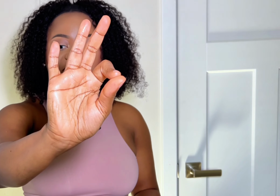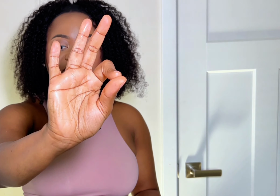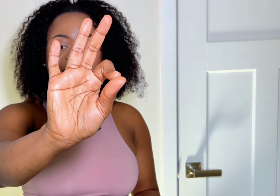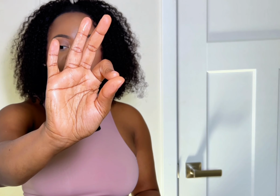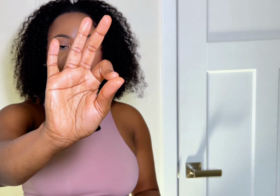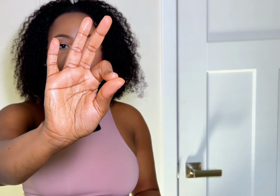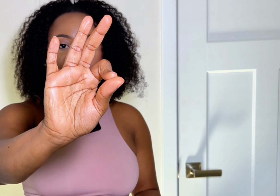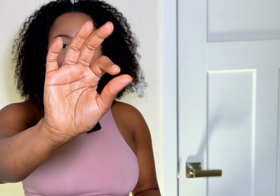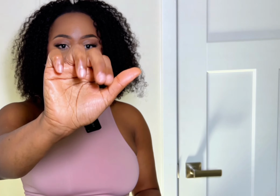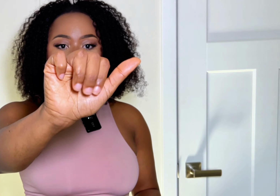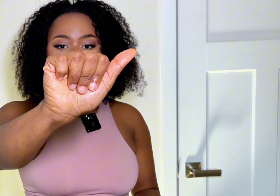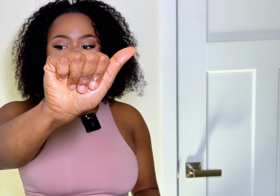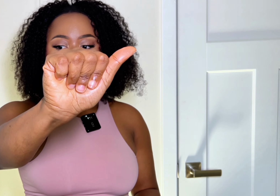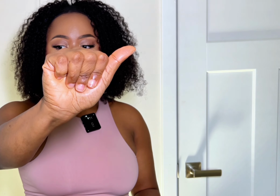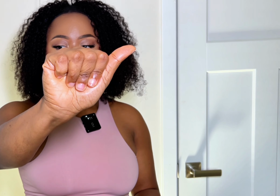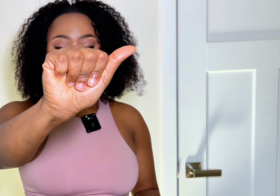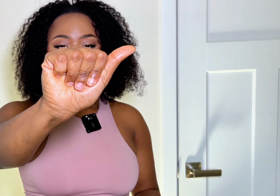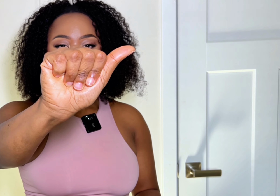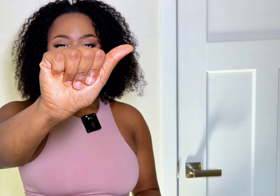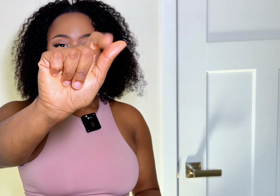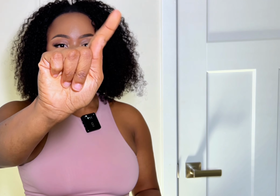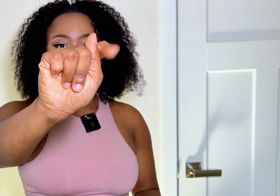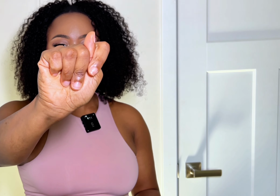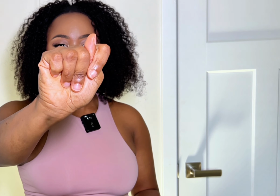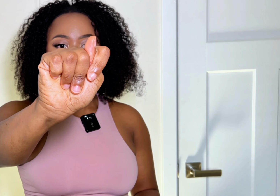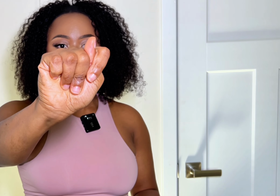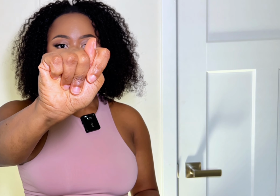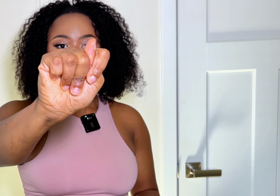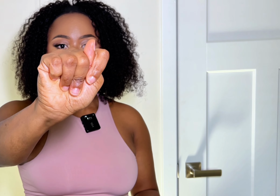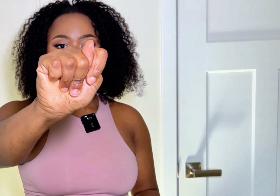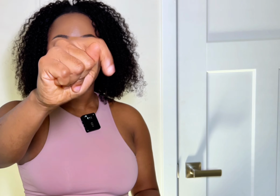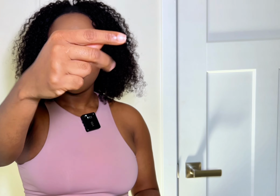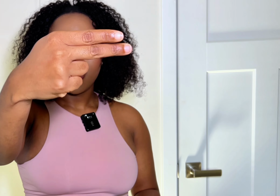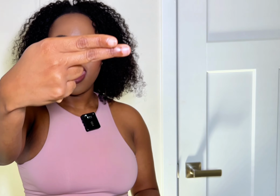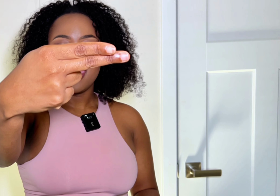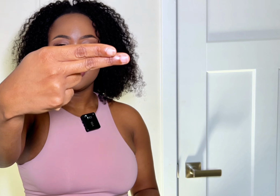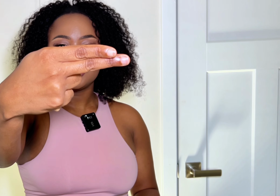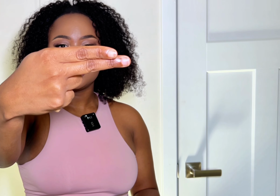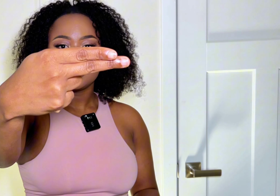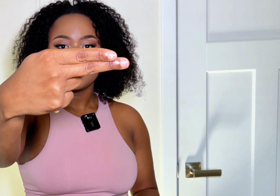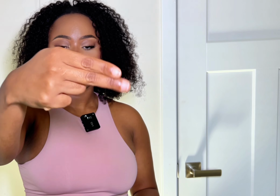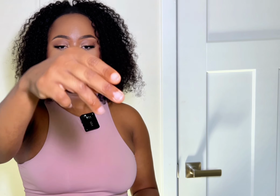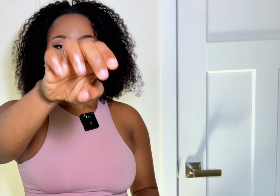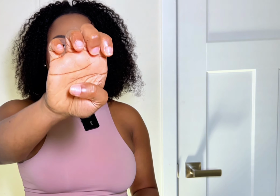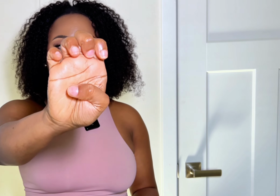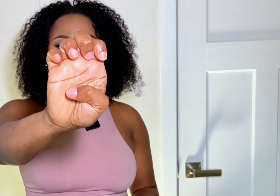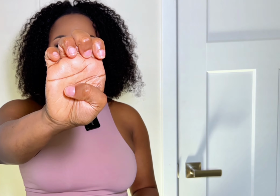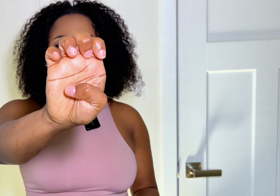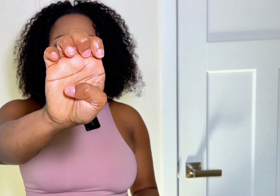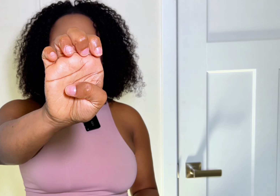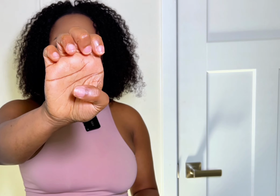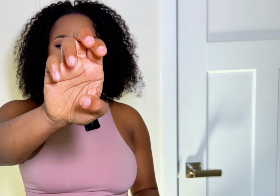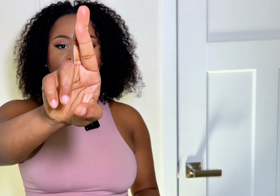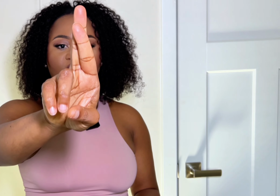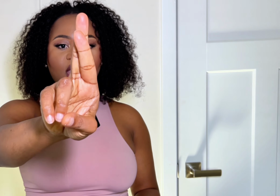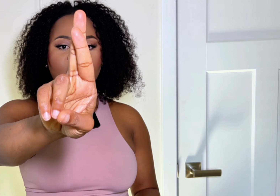F, A, T, H, E,